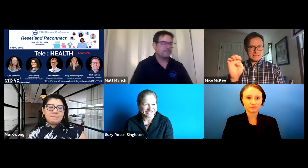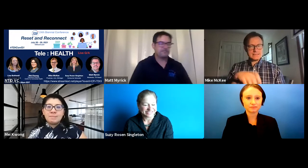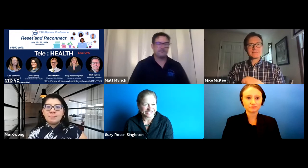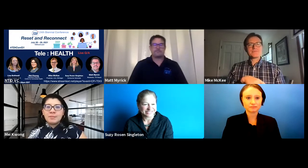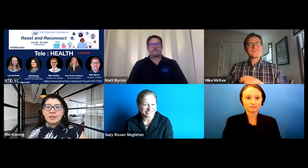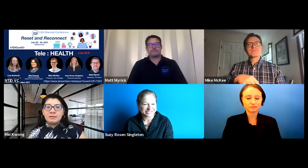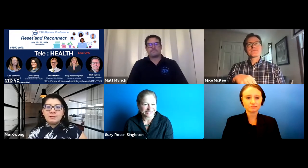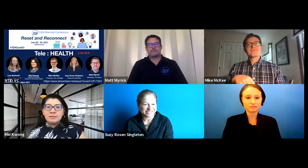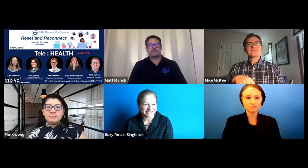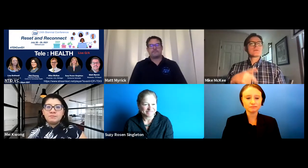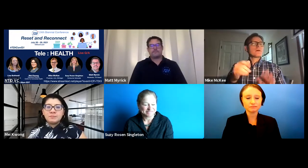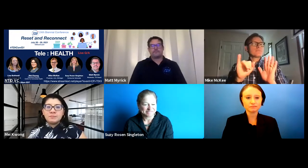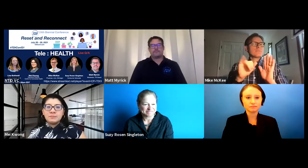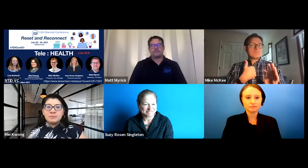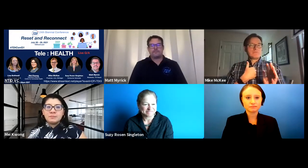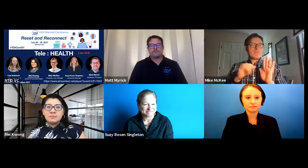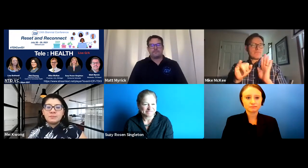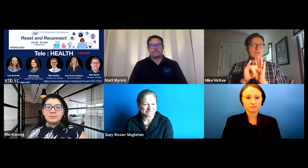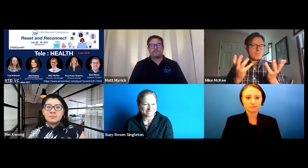My name is Mike McKee.